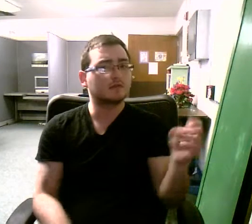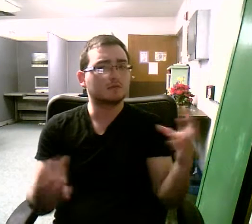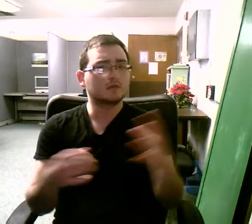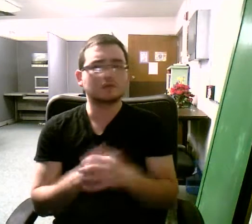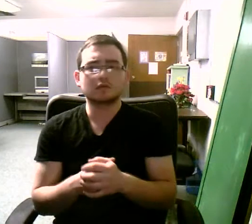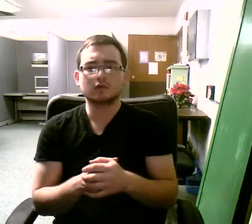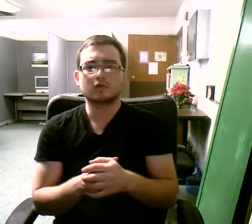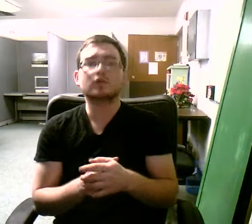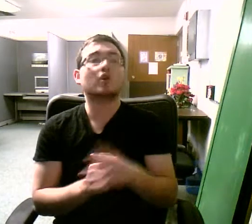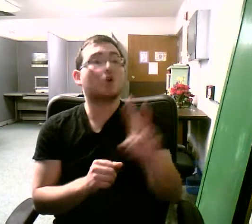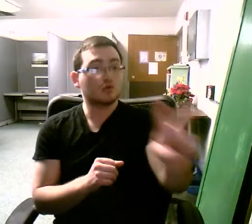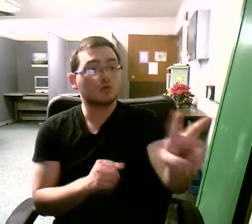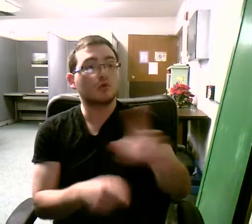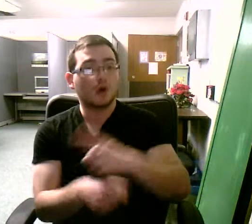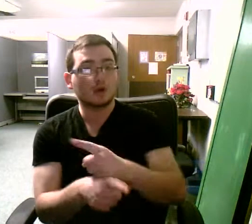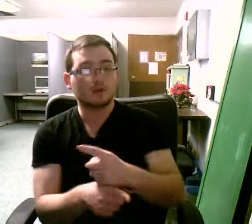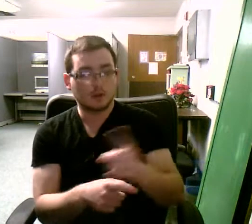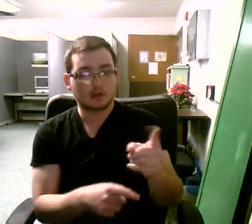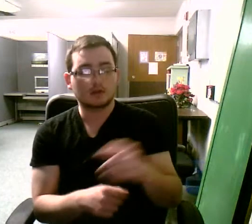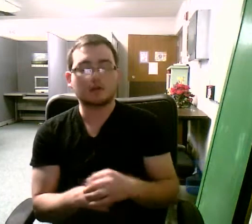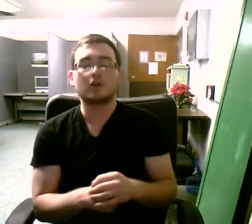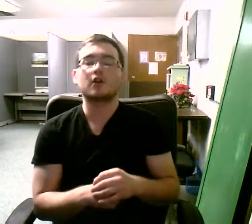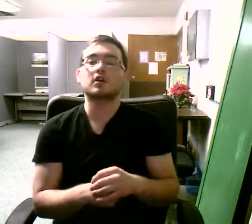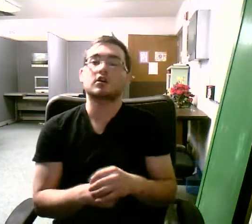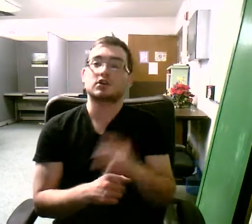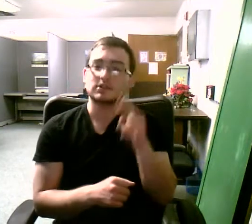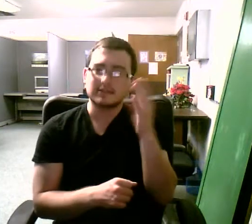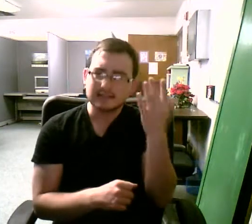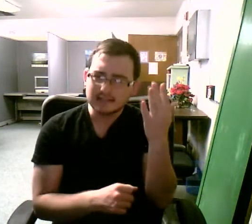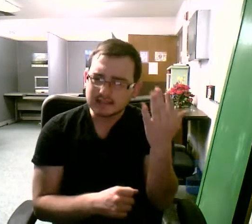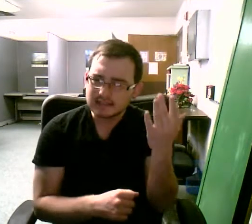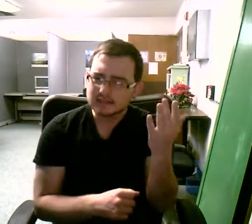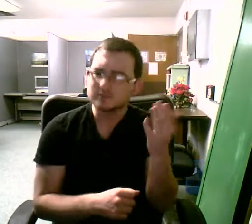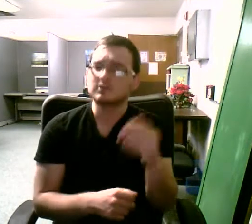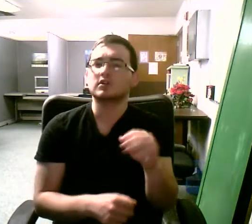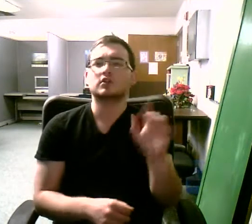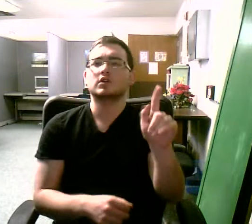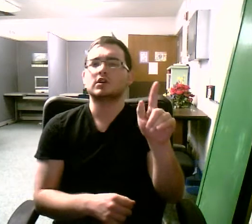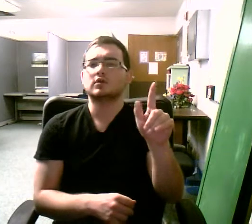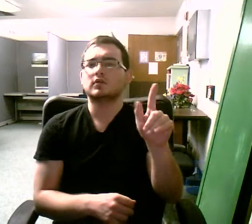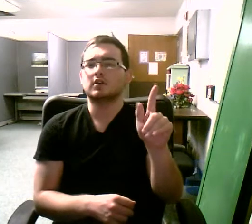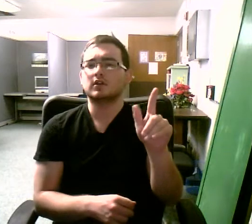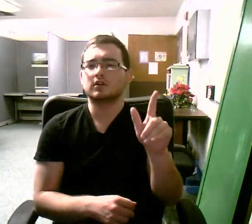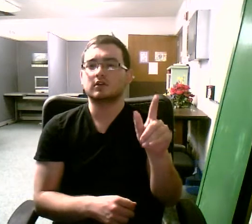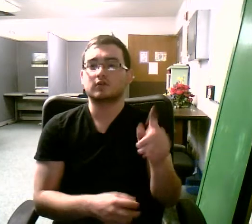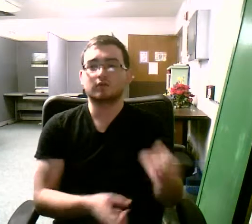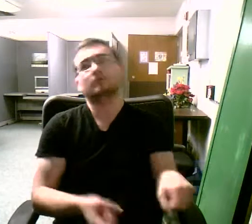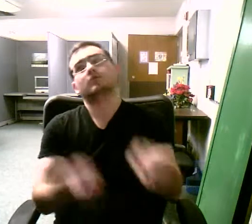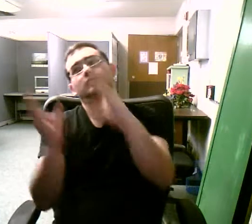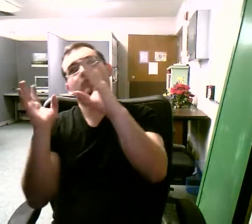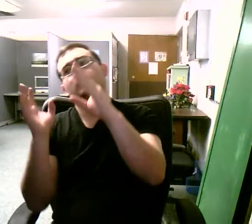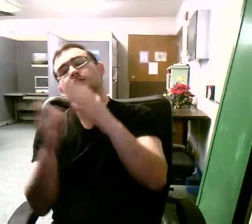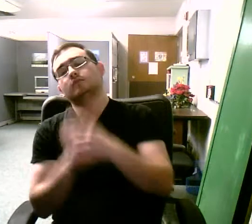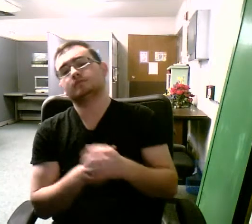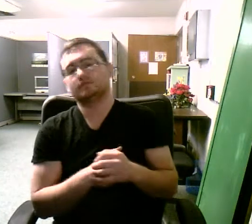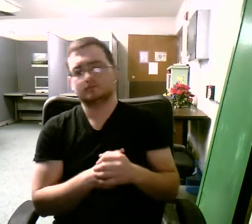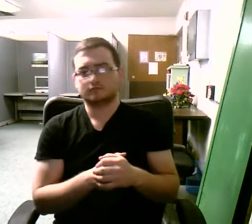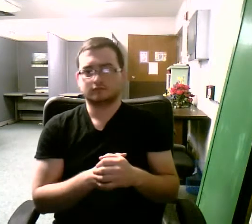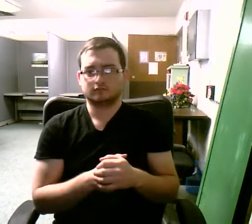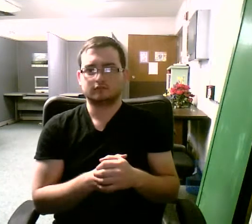2 tenths. So it looks like 21 were thrown out. They were scratched or damaged. So